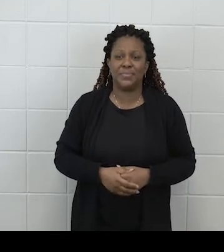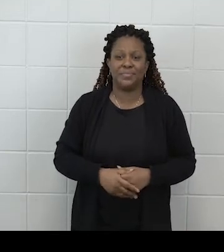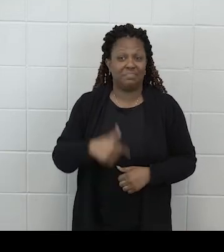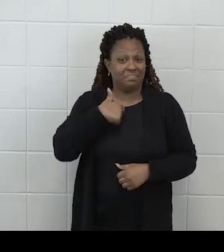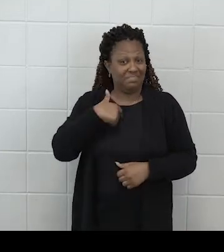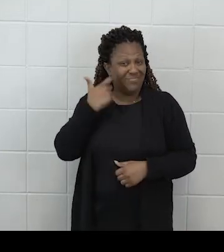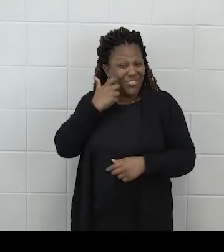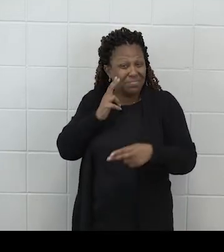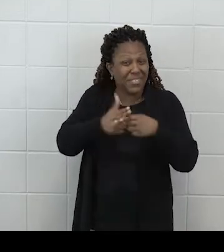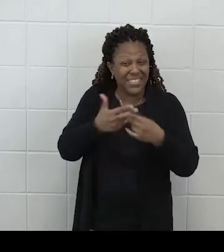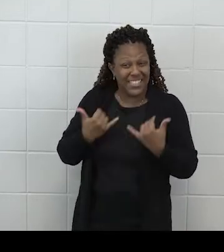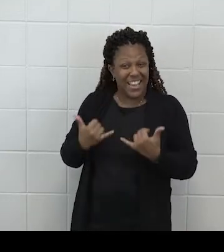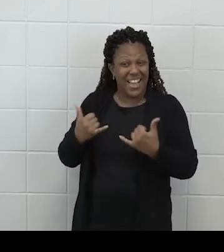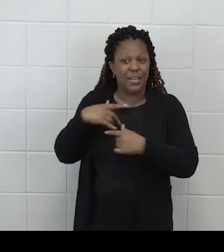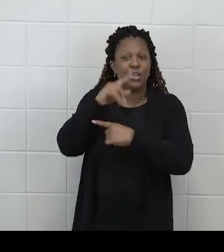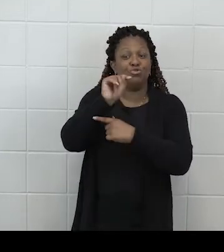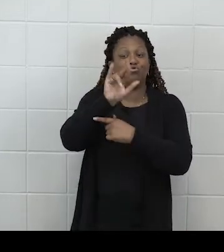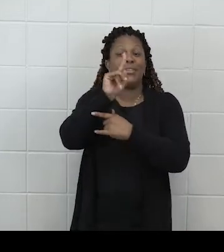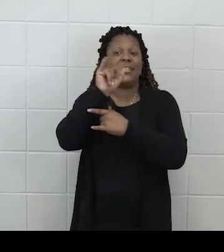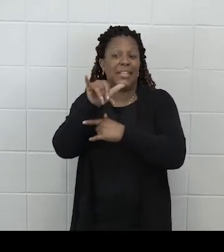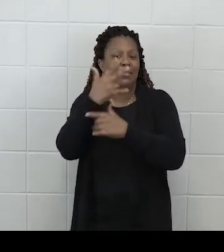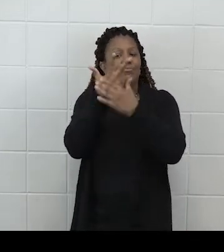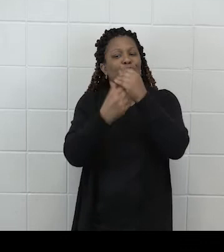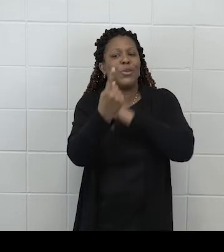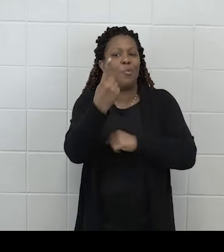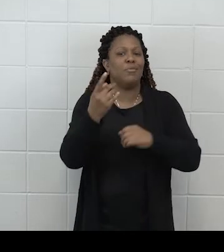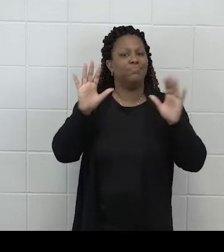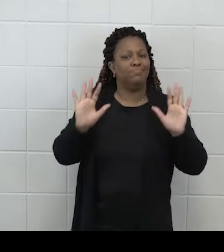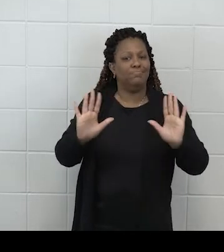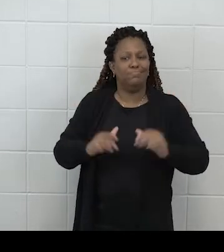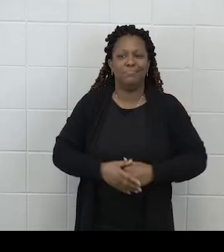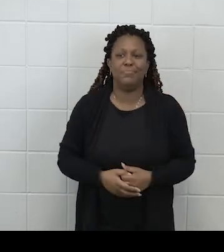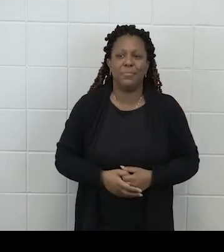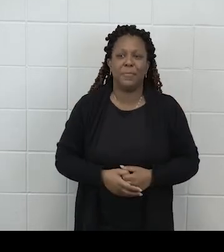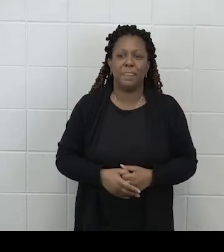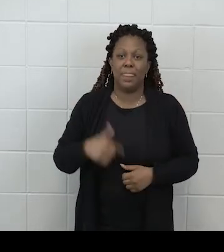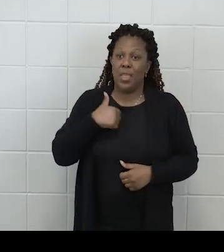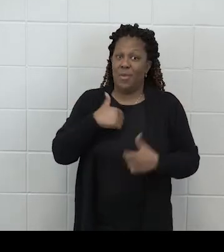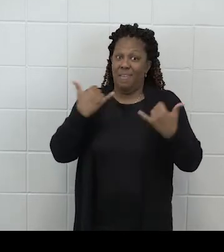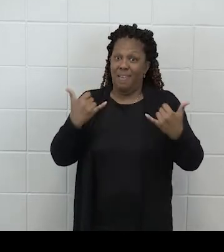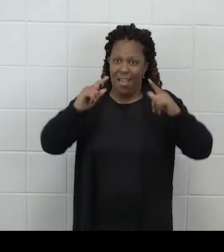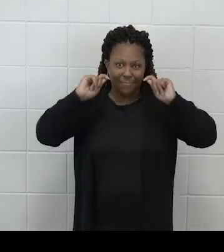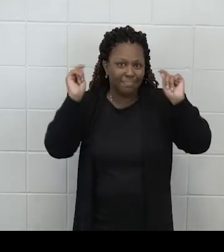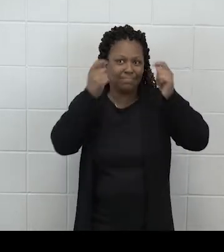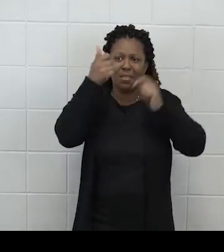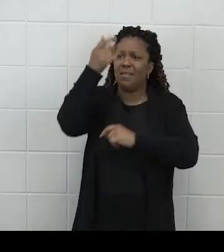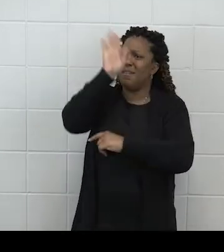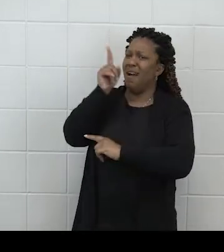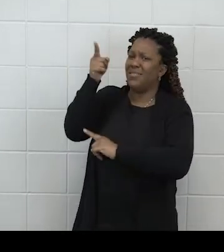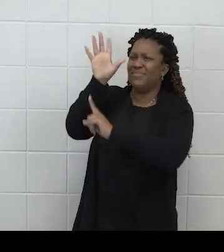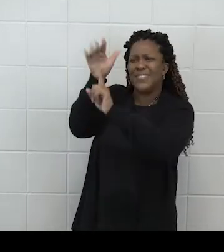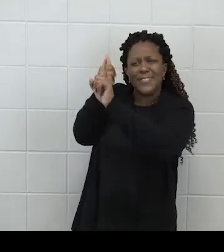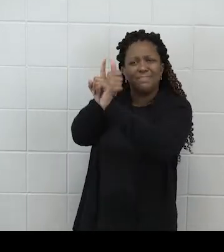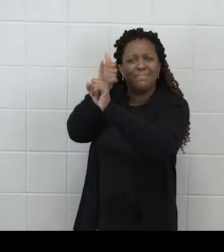Trinity Sunday. We celebrate that God in God's very self is beloved community,